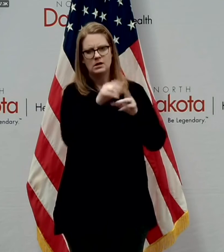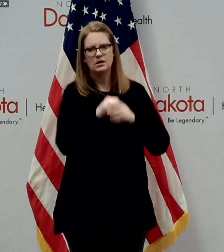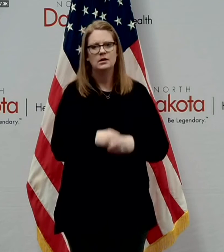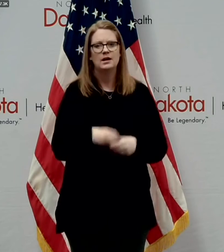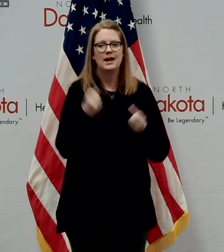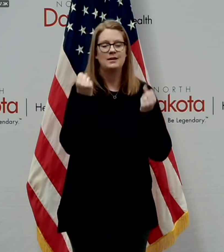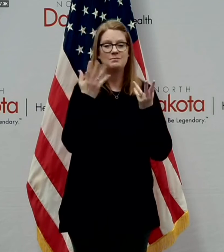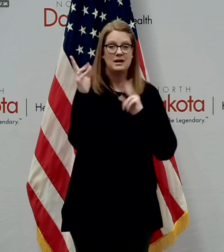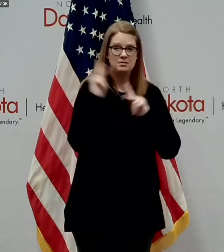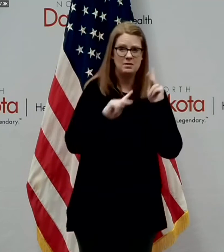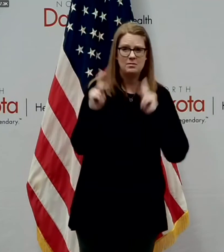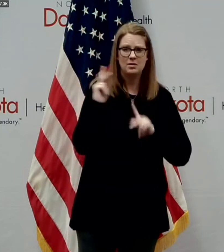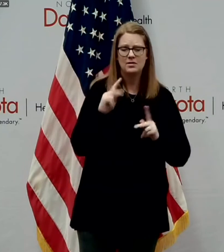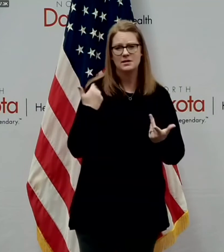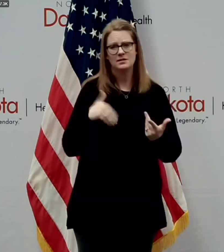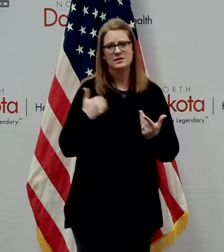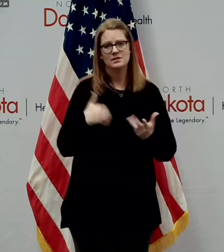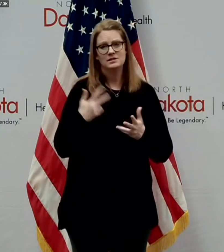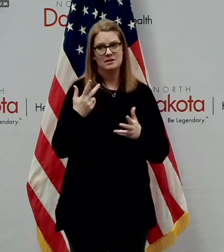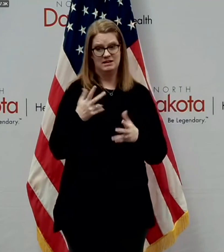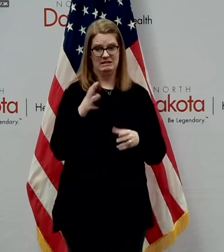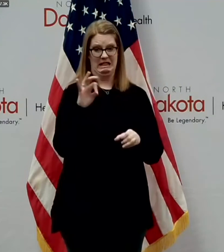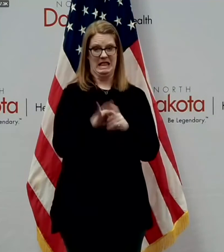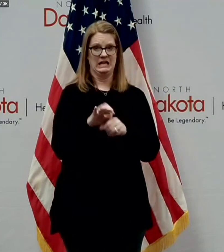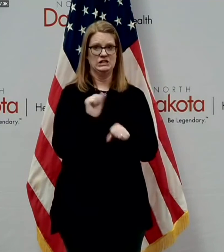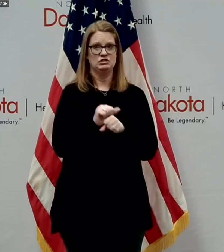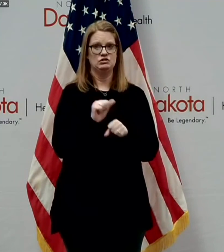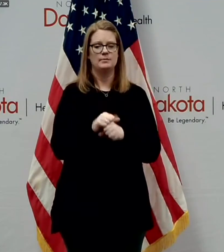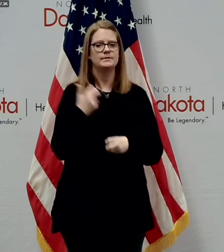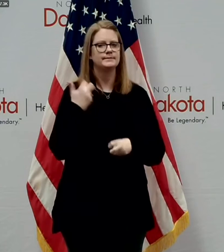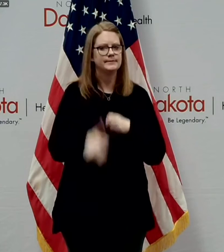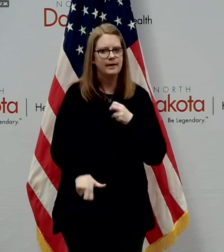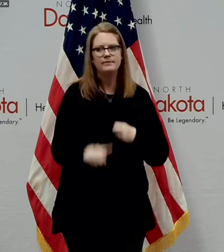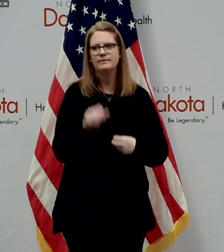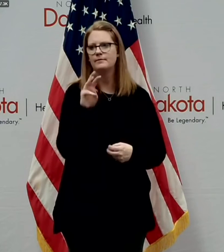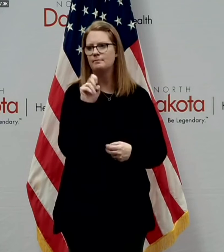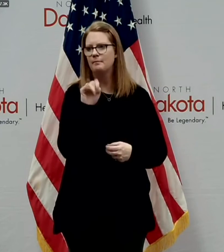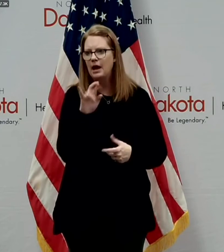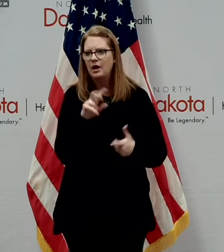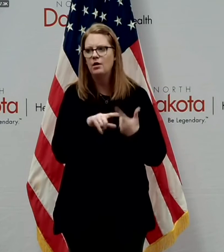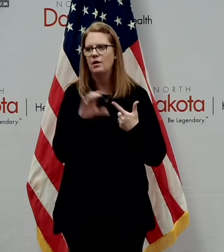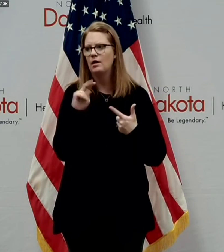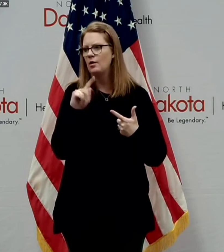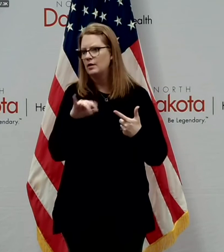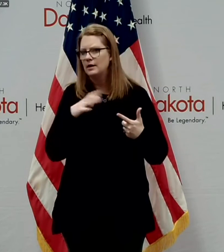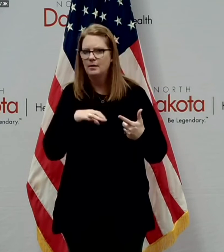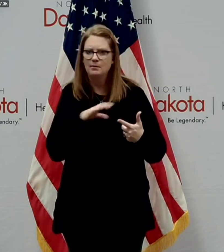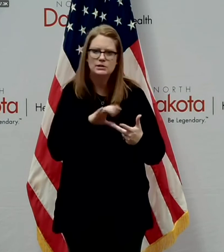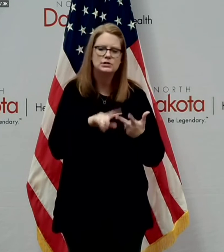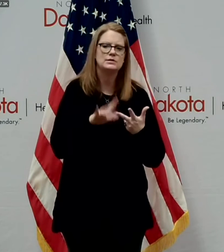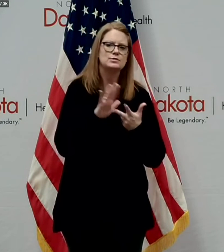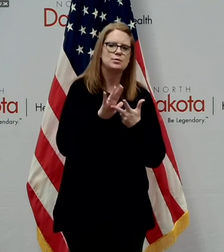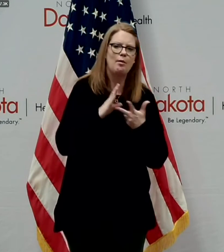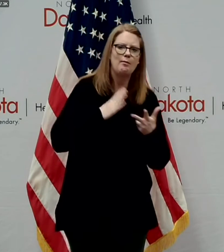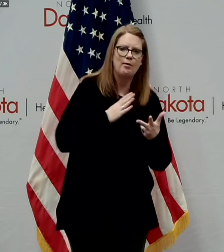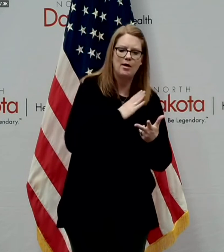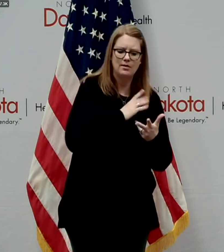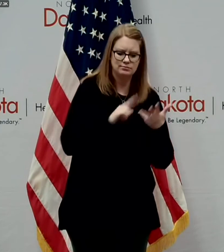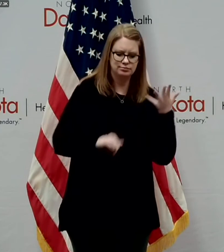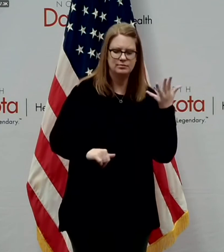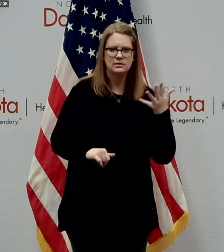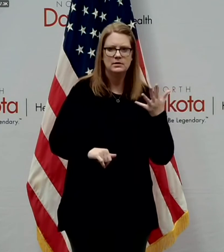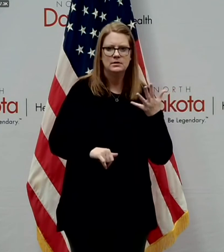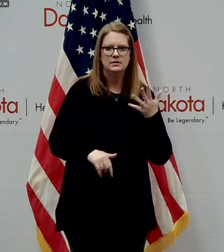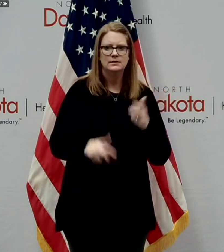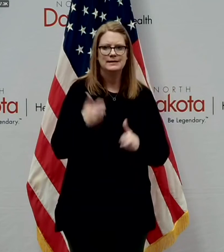there's a lot of hard jobs in elected jobs, whether it's a mayor, a county commission, a township, a school board member. Those are hard jobs. The hardest